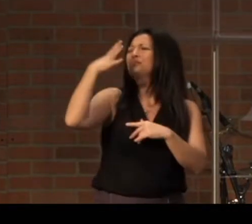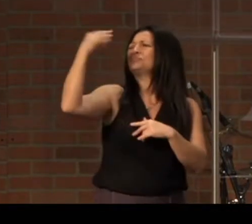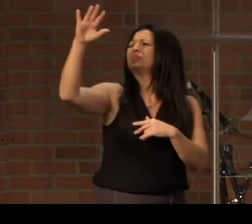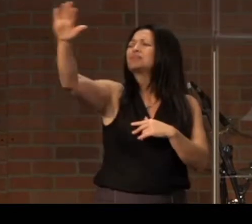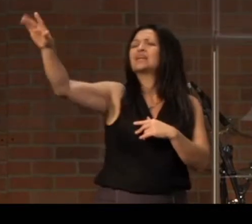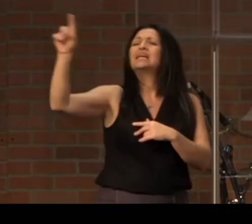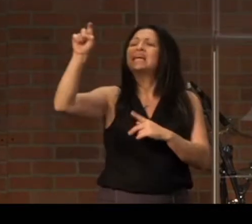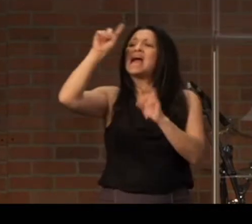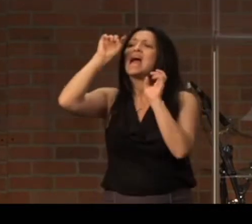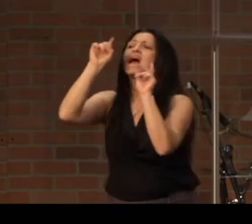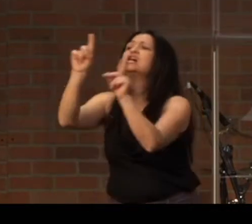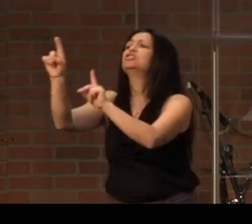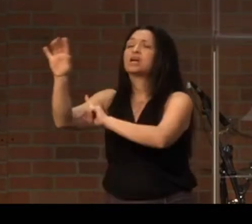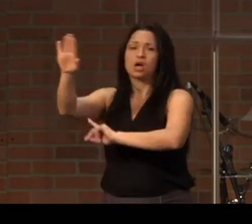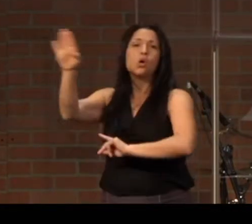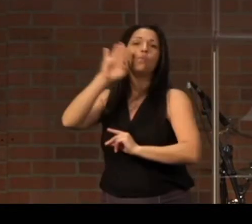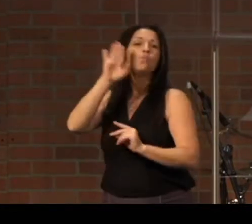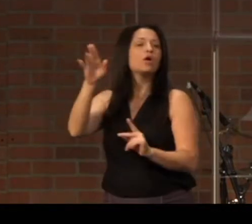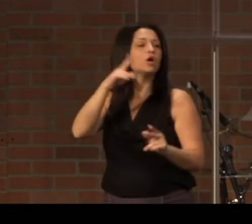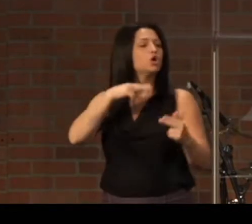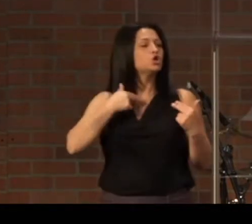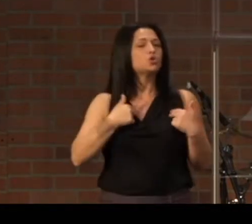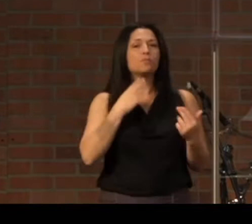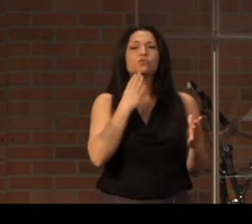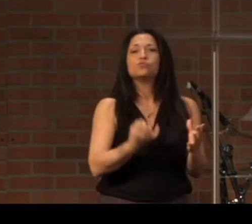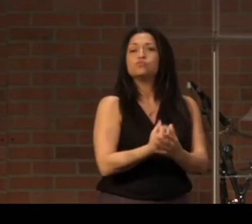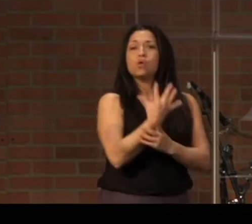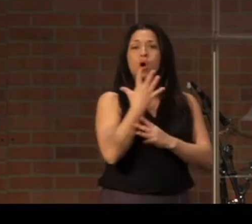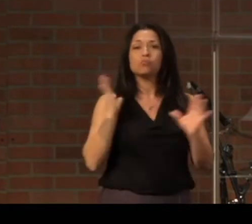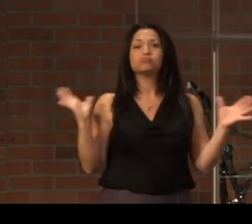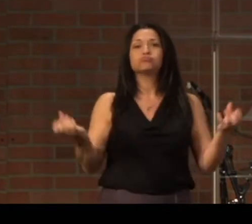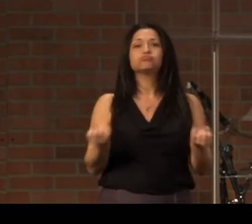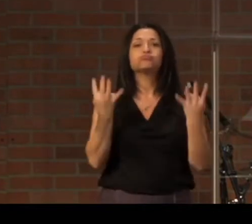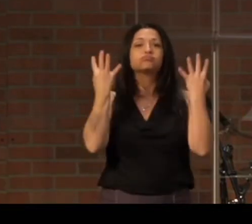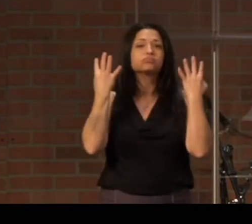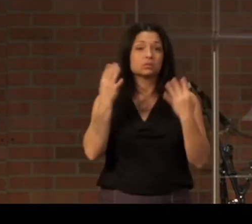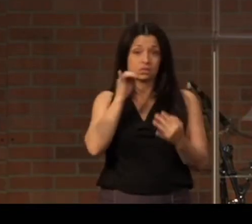people, it will lead to human flourishing. Is that true?